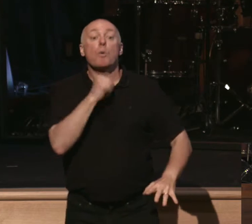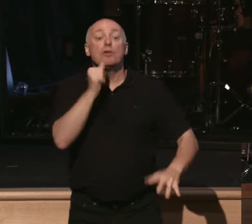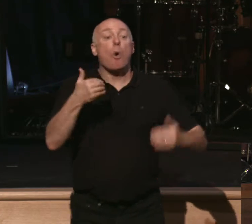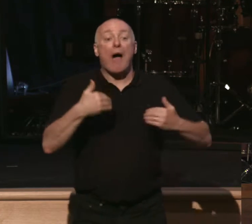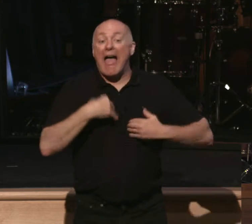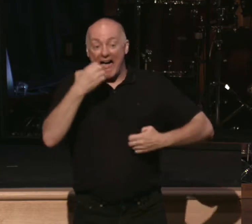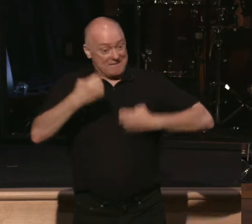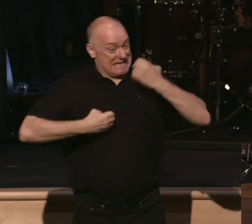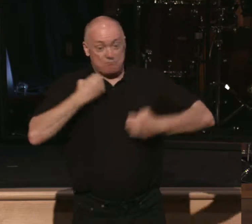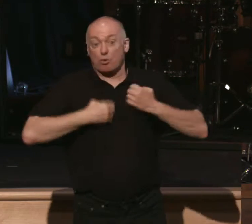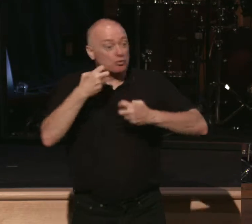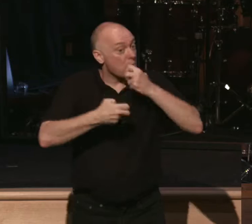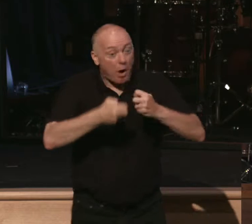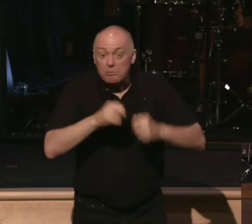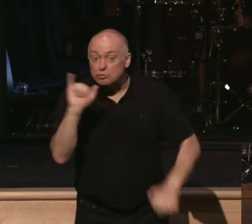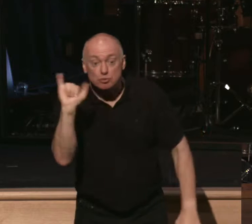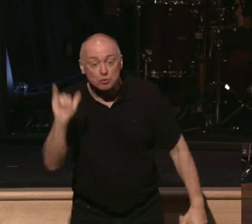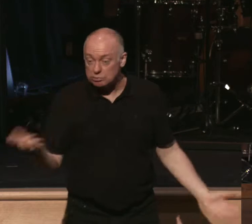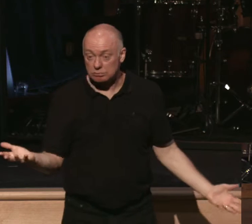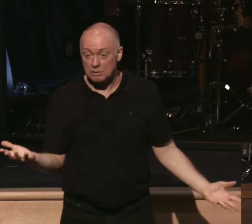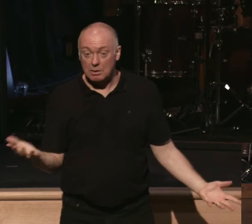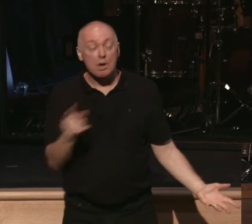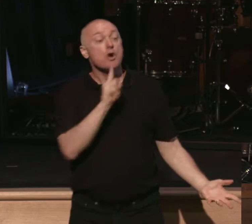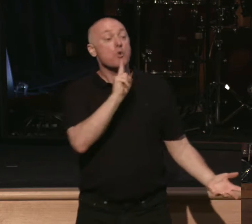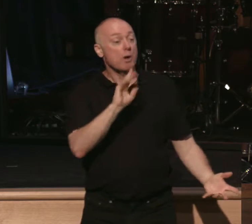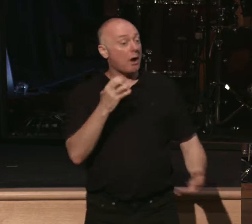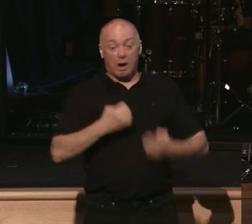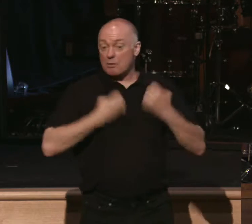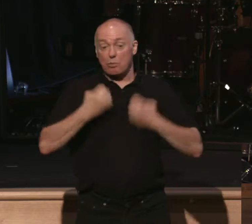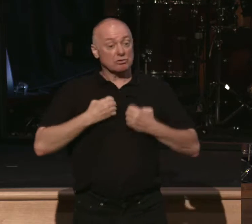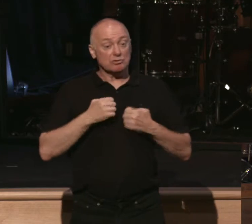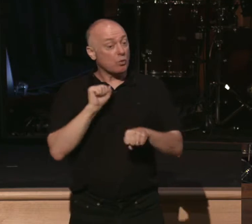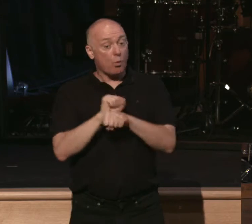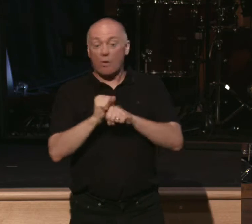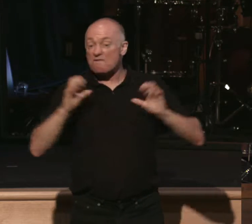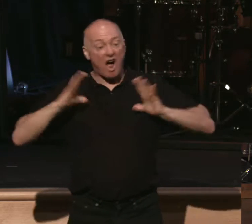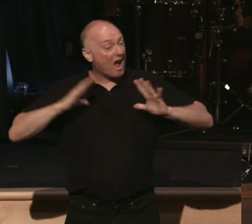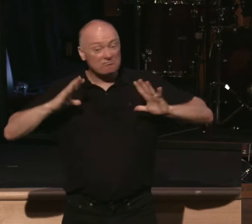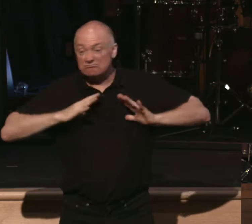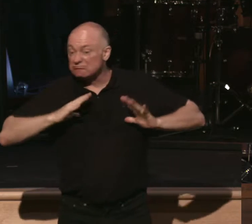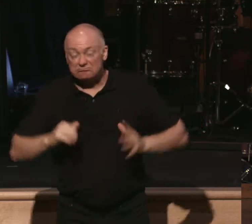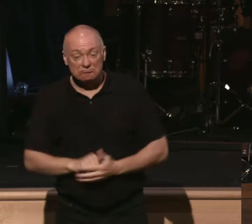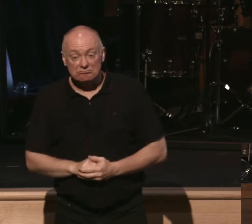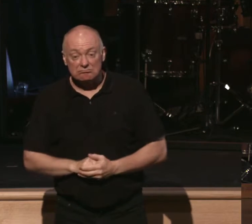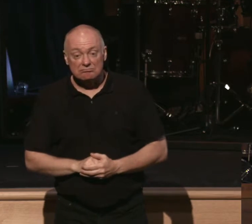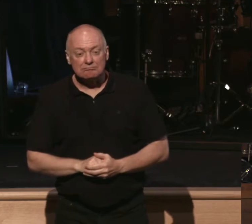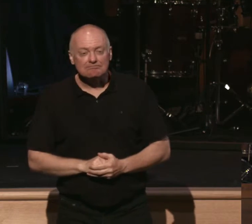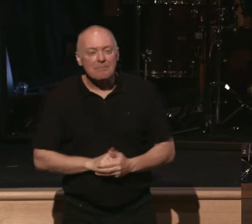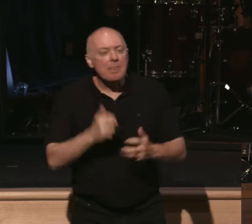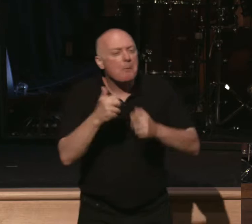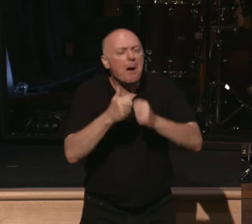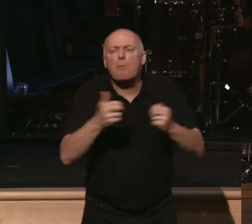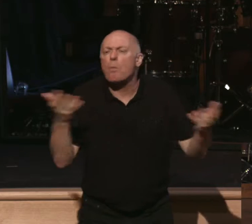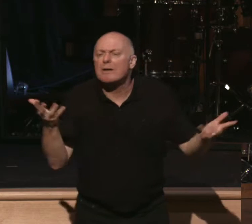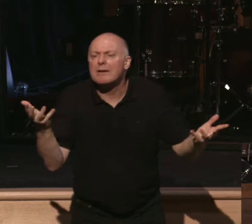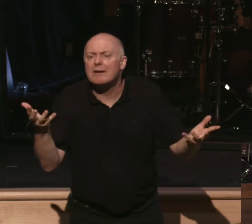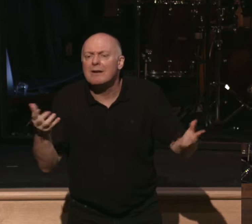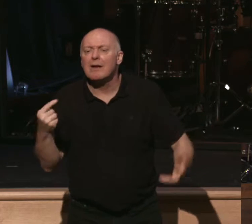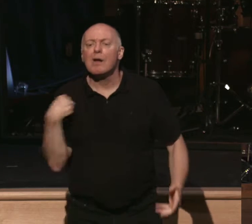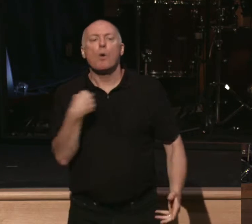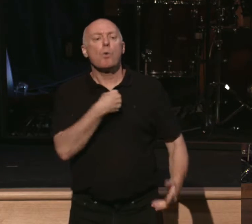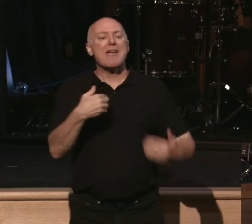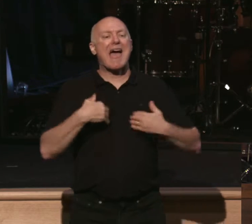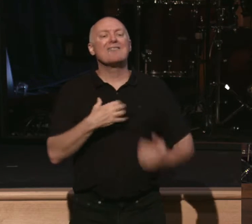have an emotional problem either. In fact, our emotions are working just fine. Here's the problem. We have